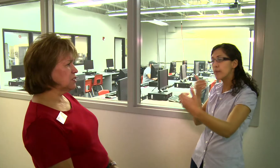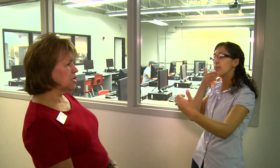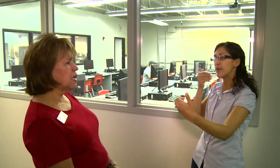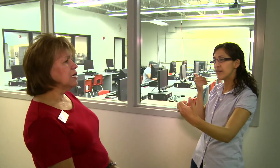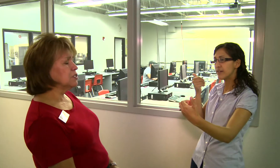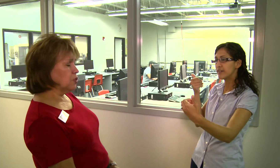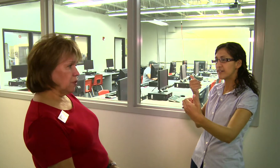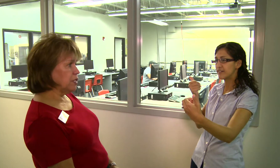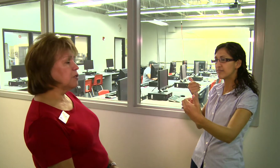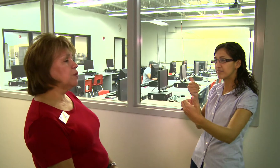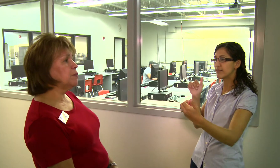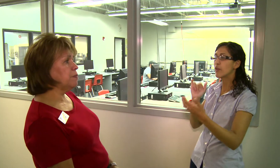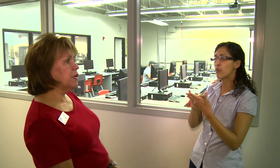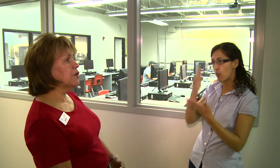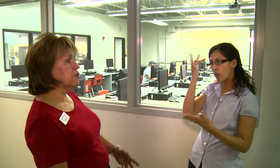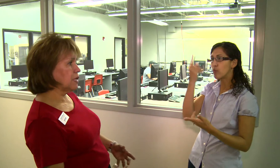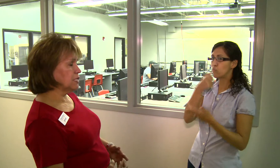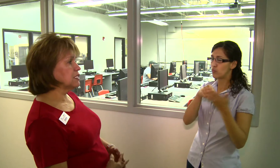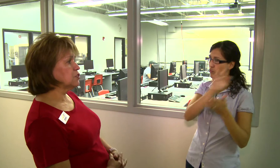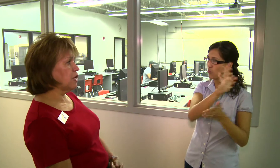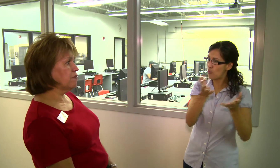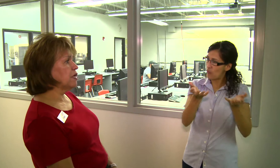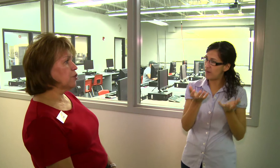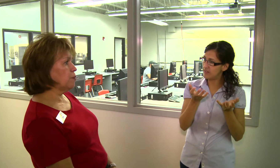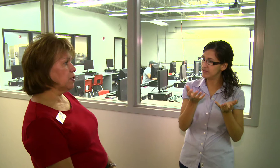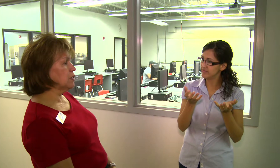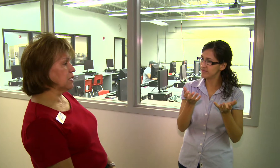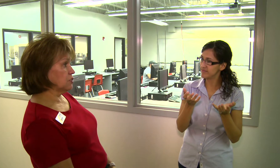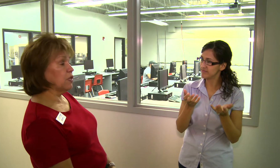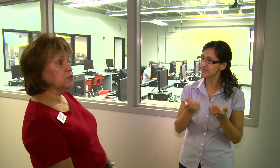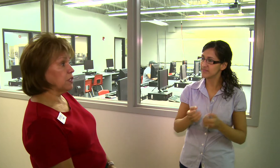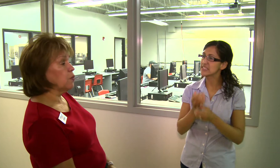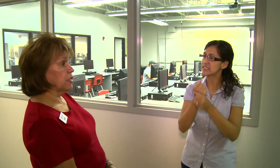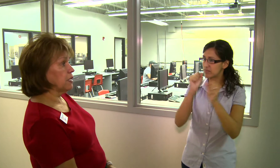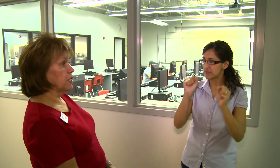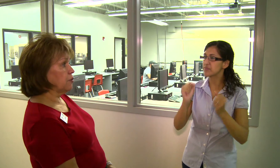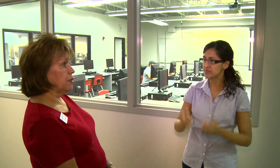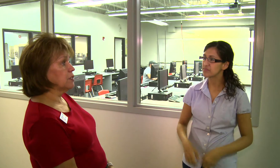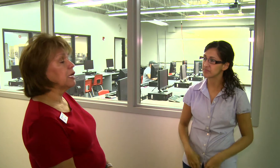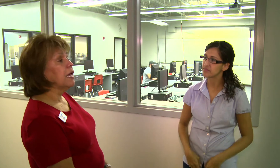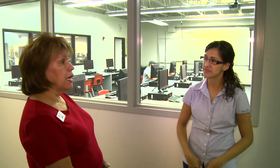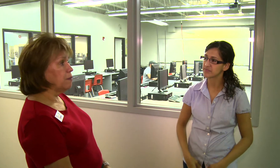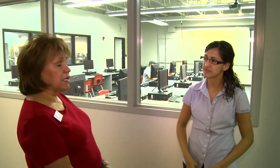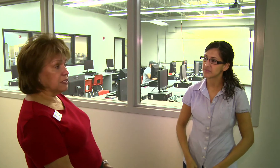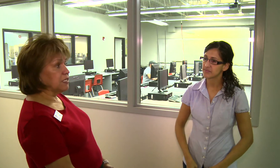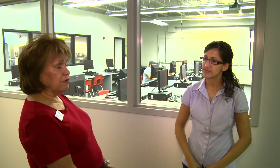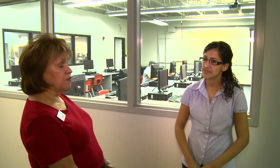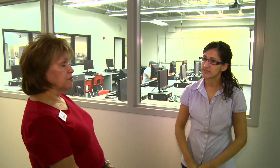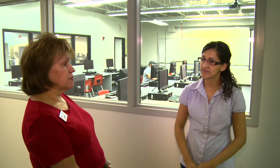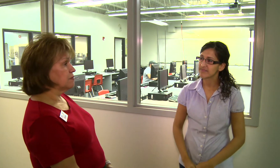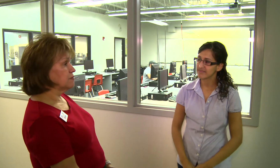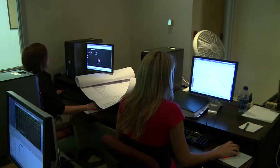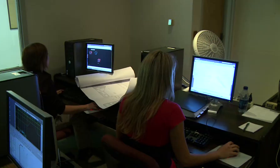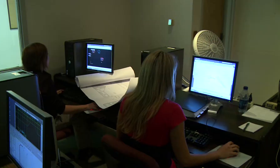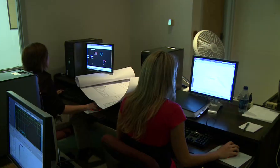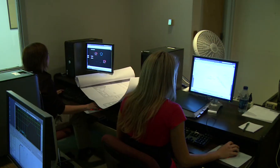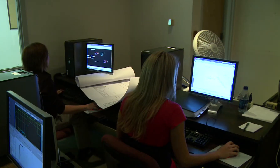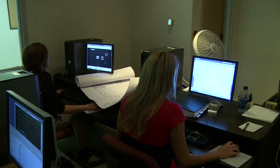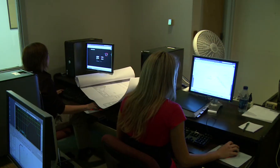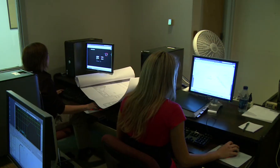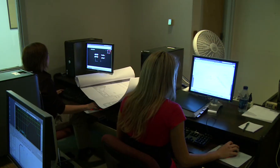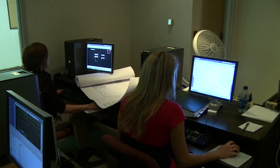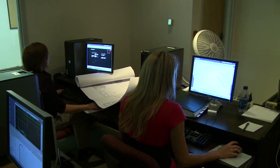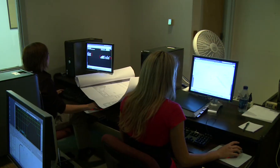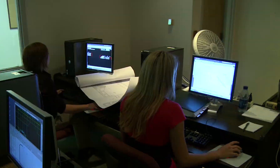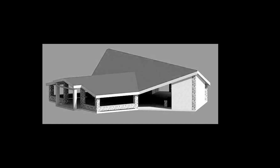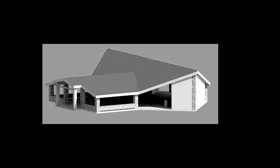species, and so it would be better, they had said, to have another building, and so that's what they wanted, another building, and make it safe. Natalie and